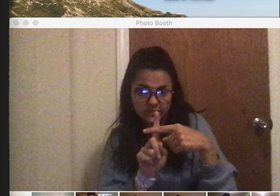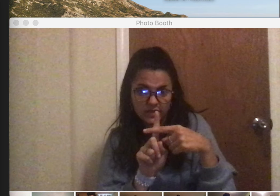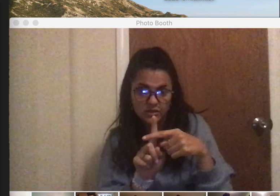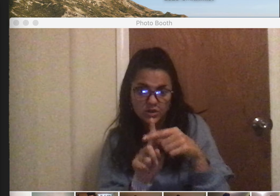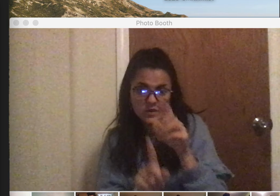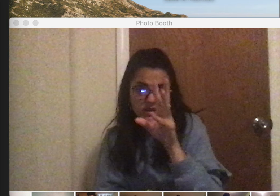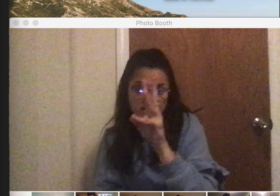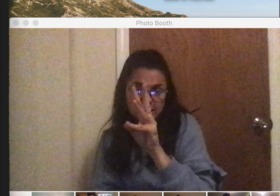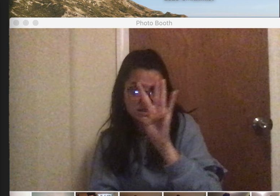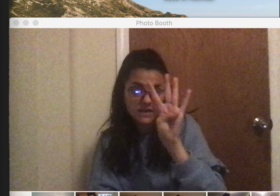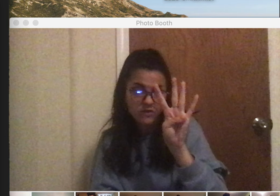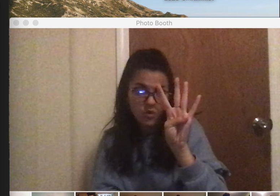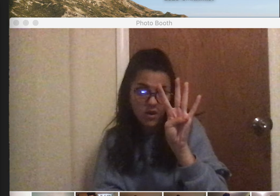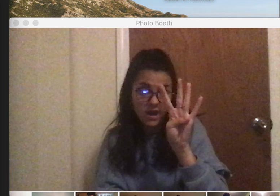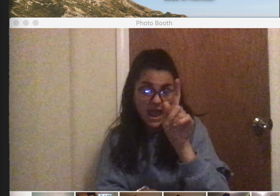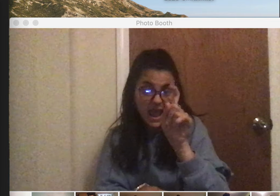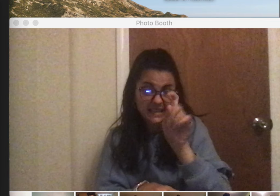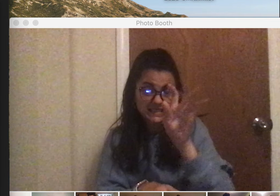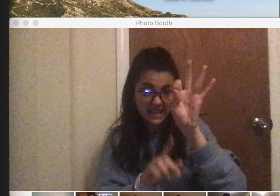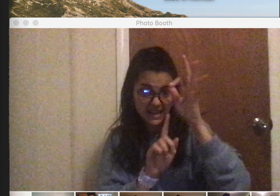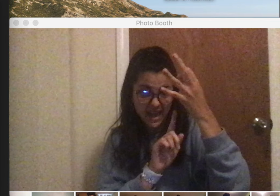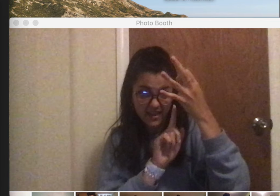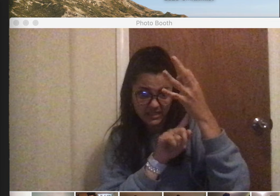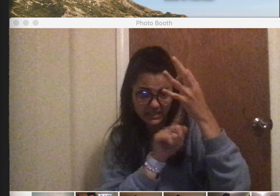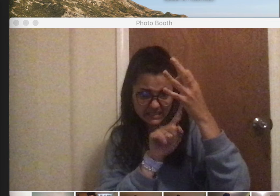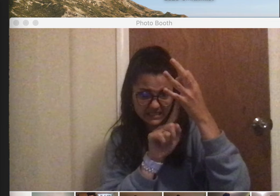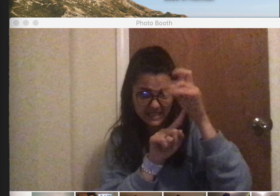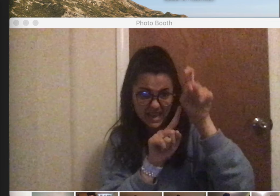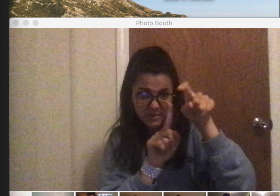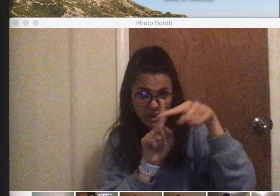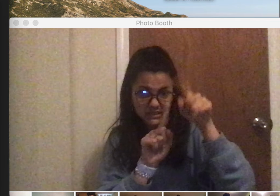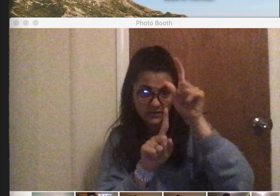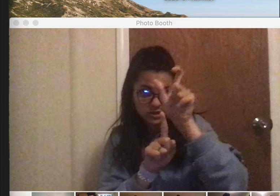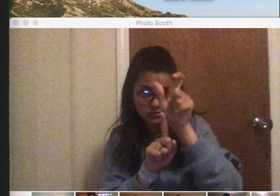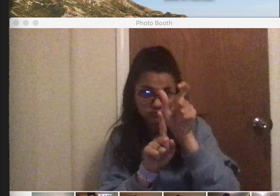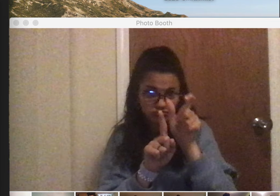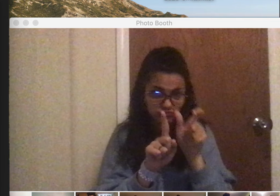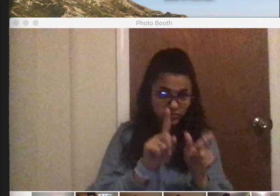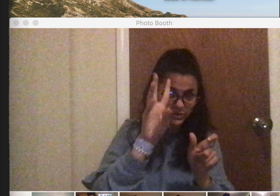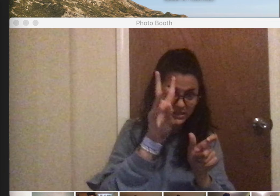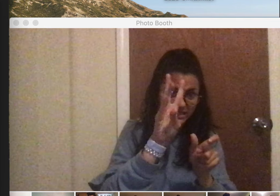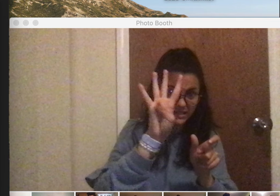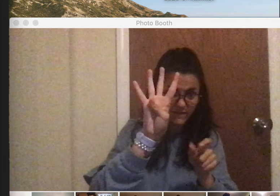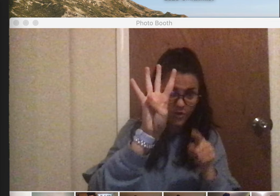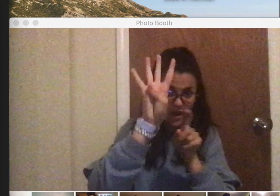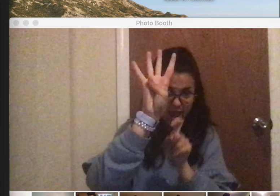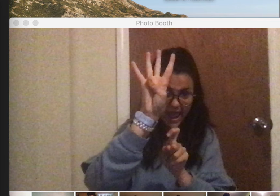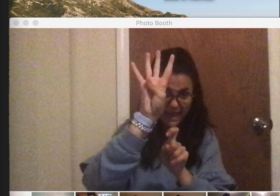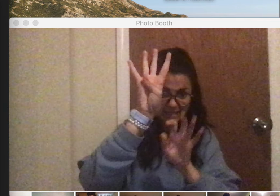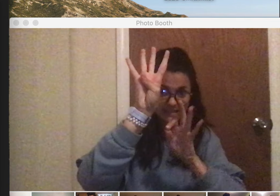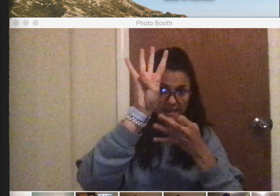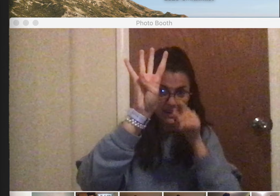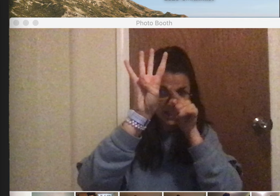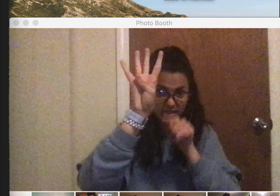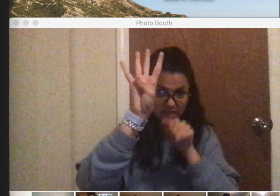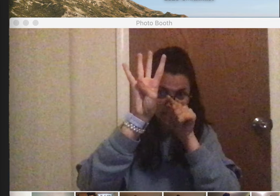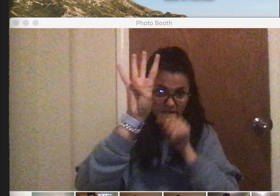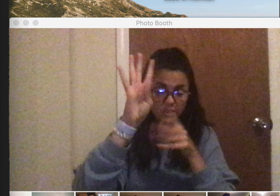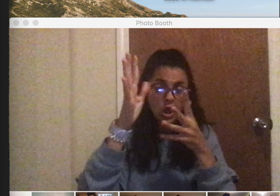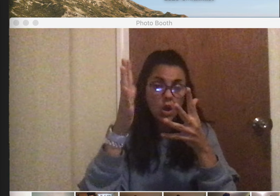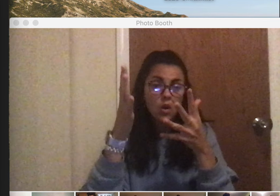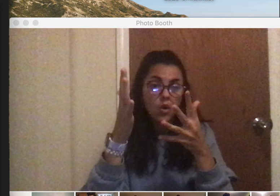9th. And that would be the final answer there. So we always want positive exponent and